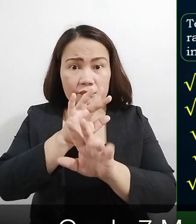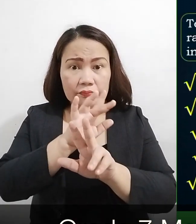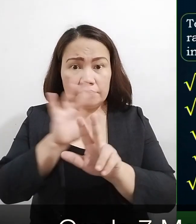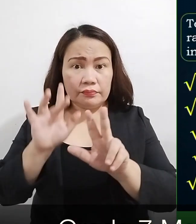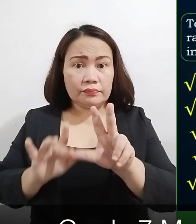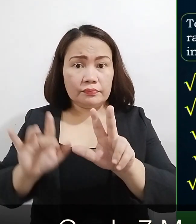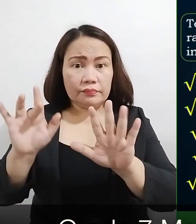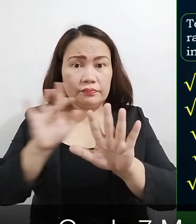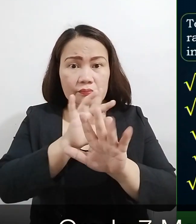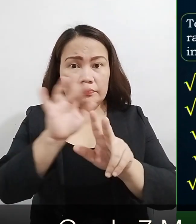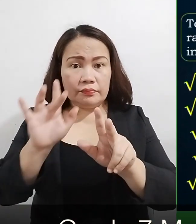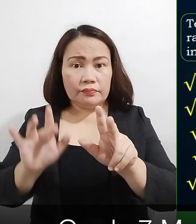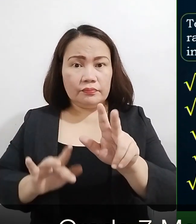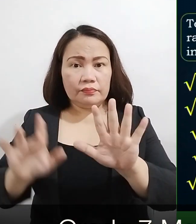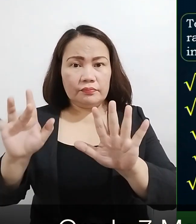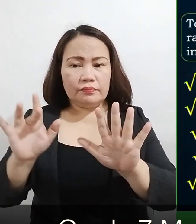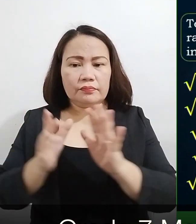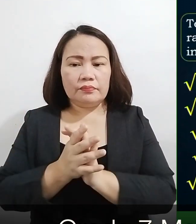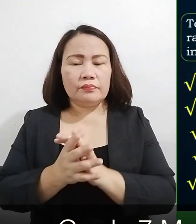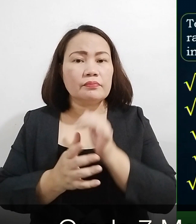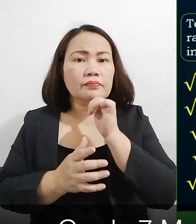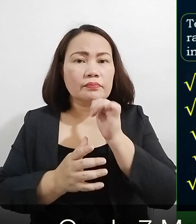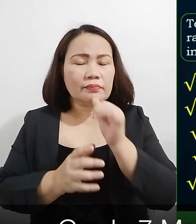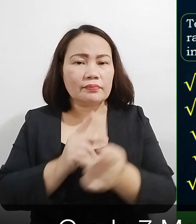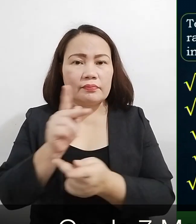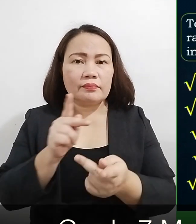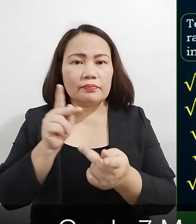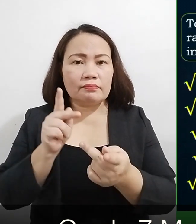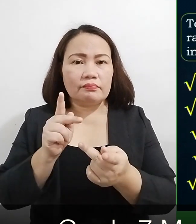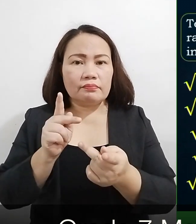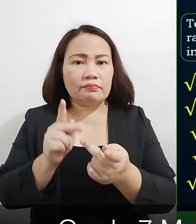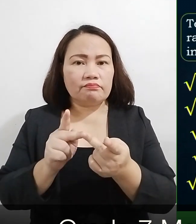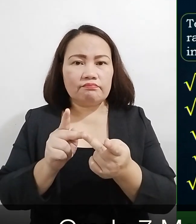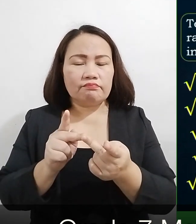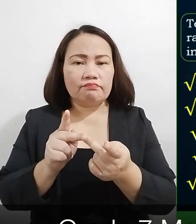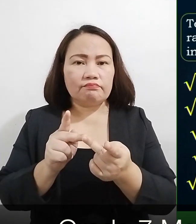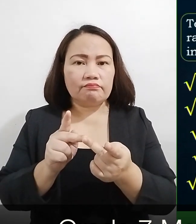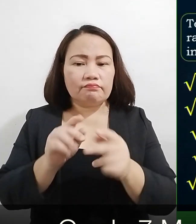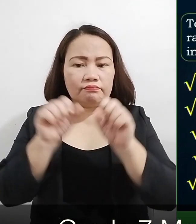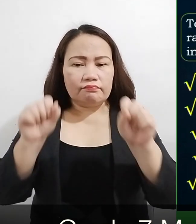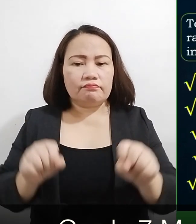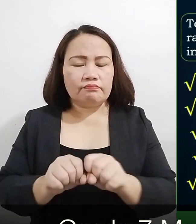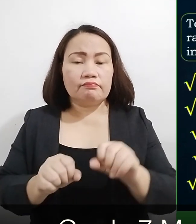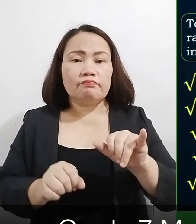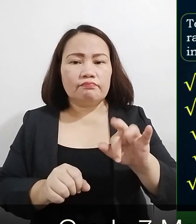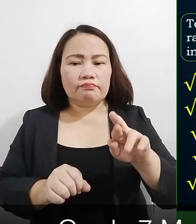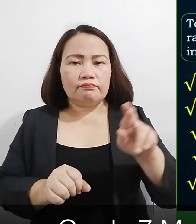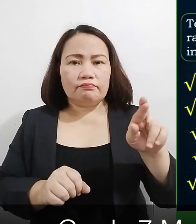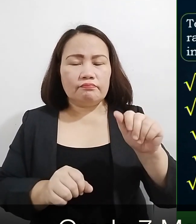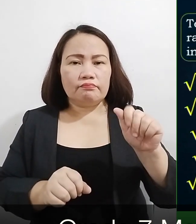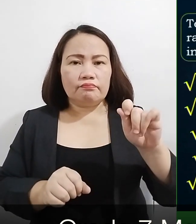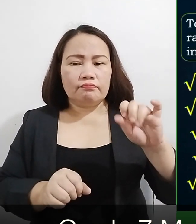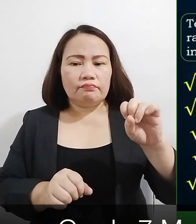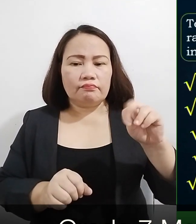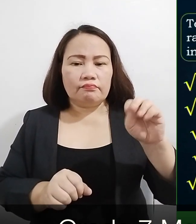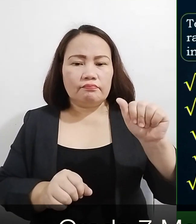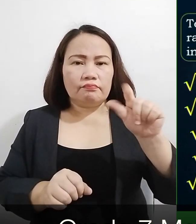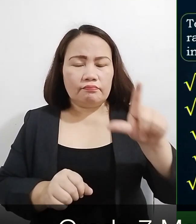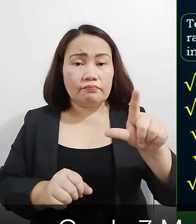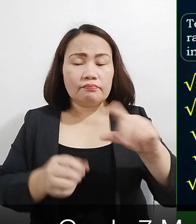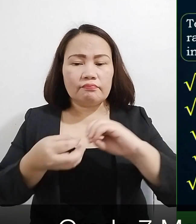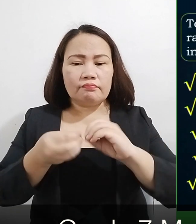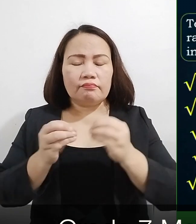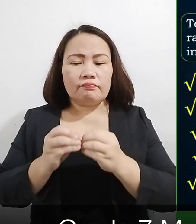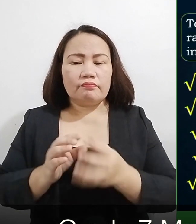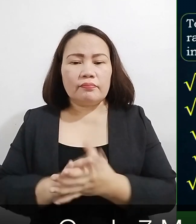Next. Square root of 35. So, 35 is not a perfect square. So, therefore, this is irrational.